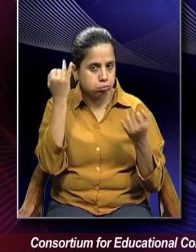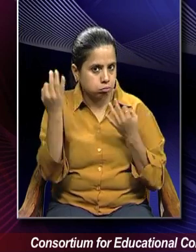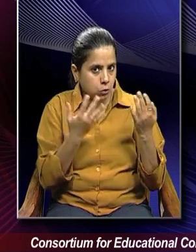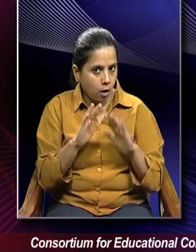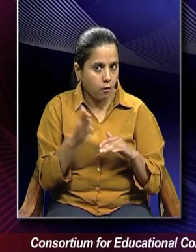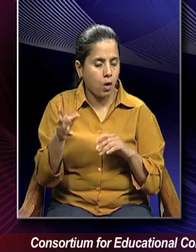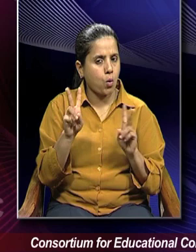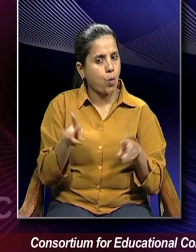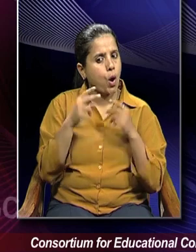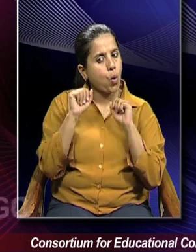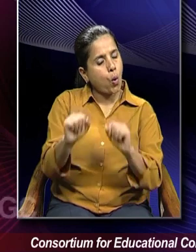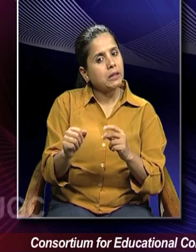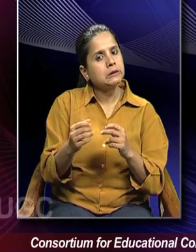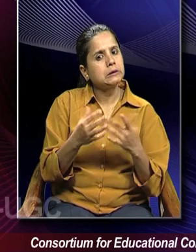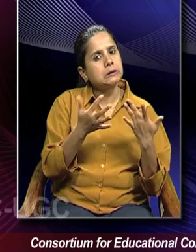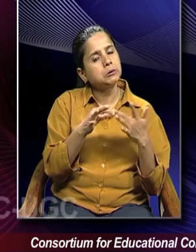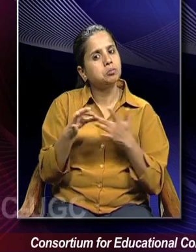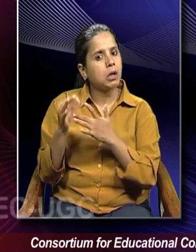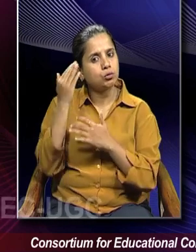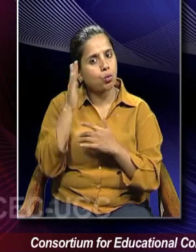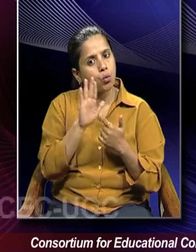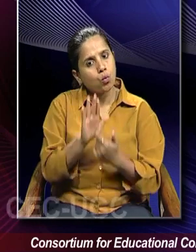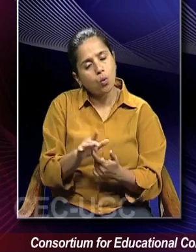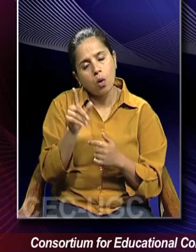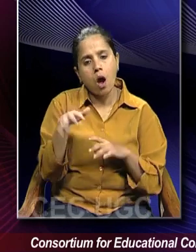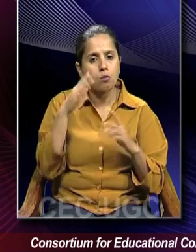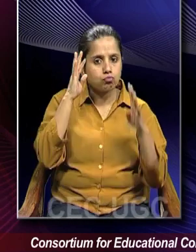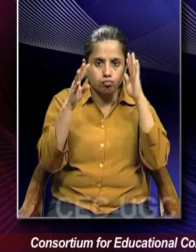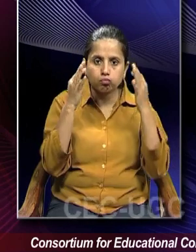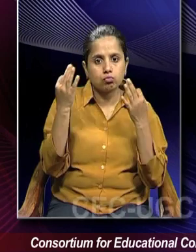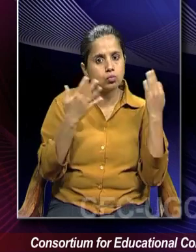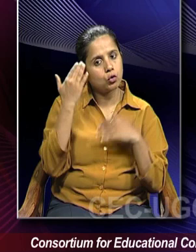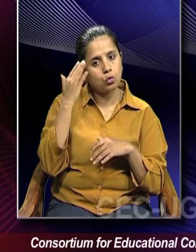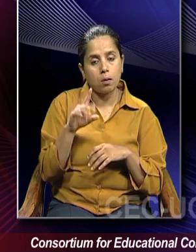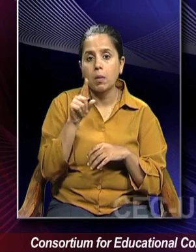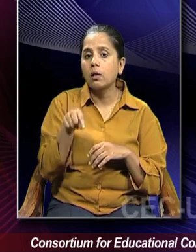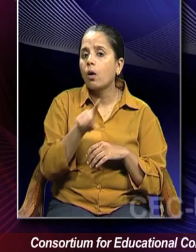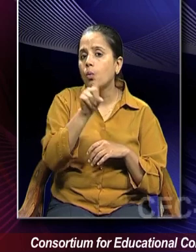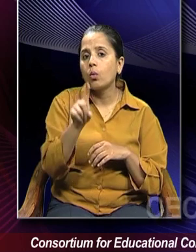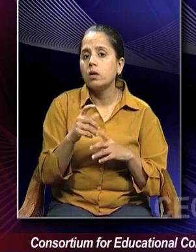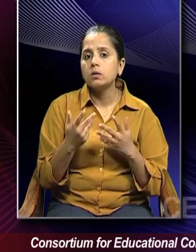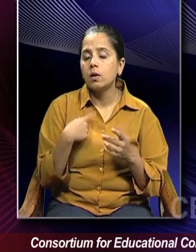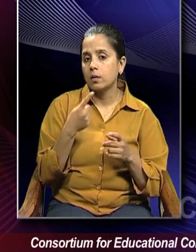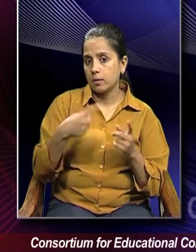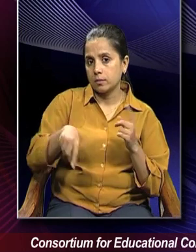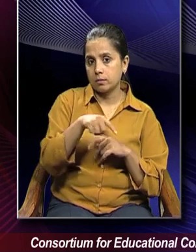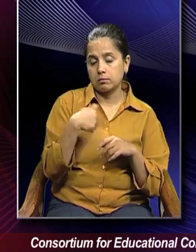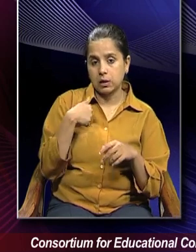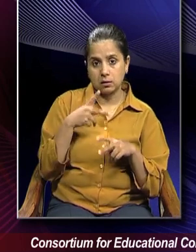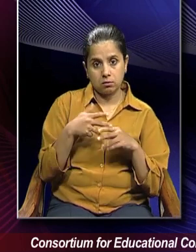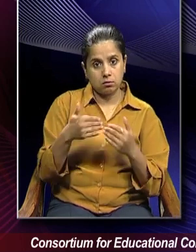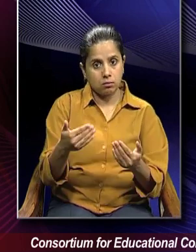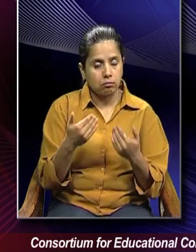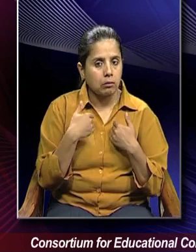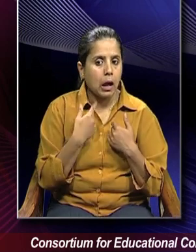in their own way of showing or reflecting the creativity. Now, the question comes in front of us, sir, still I fail